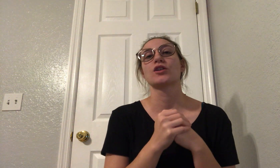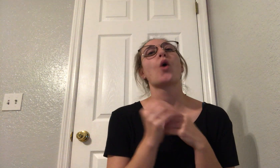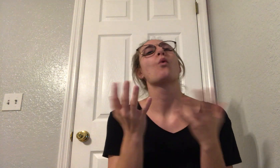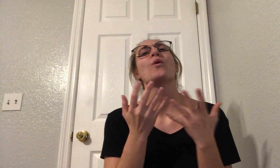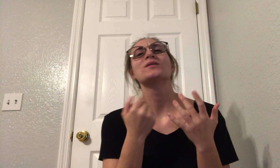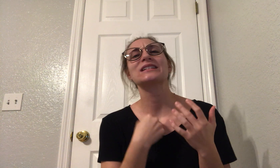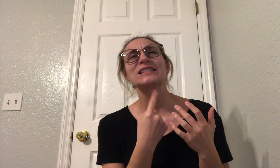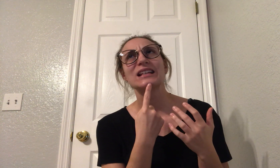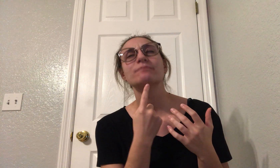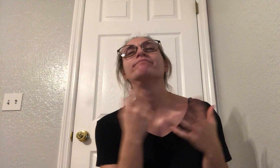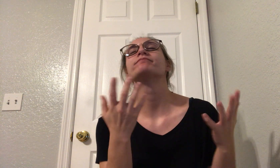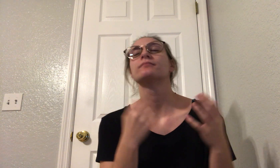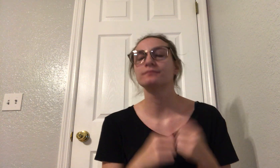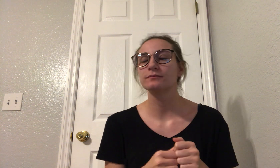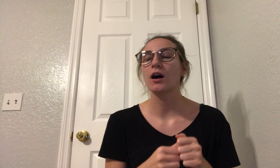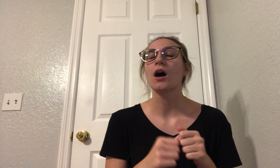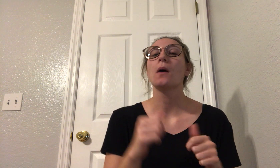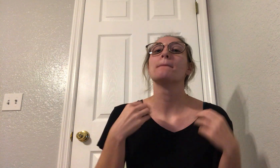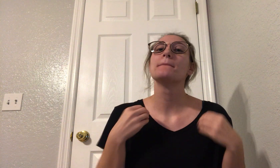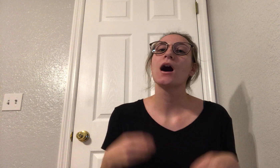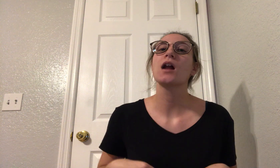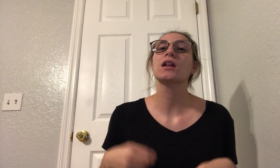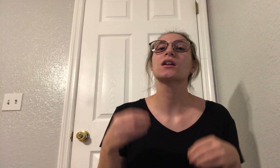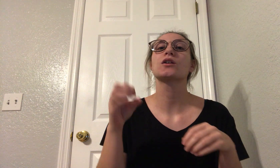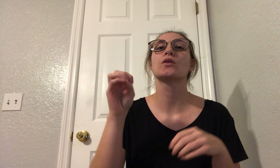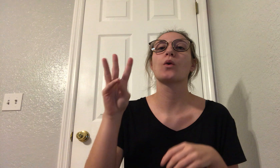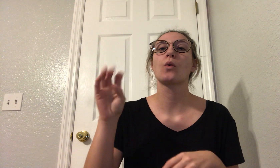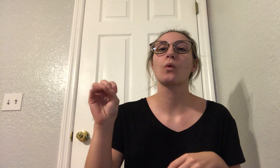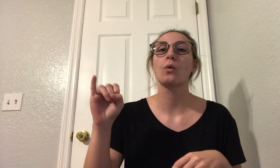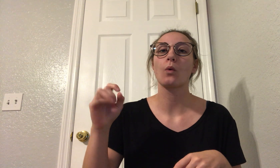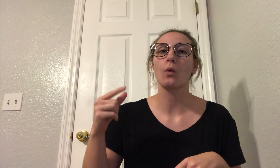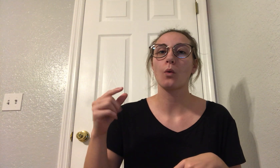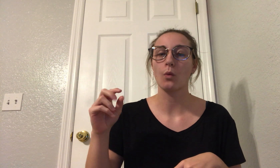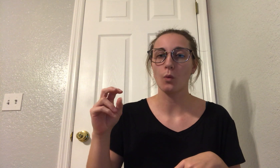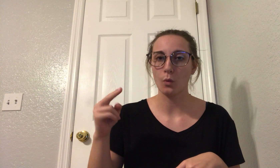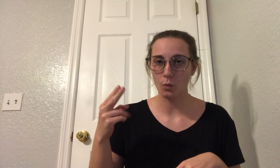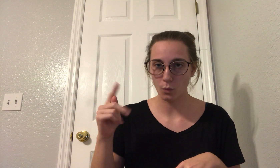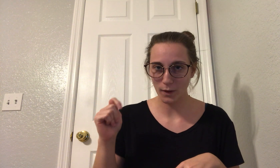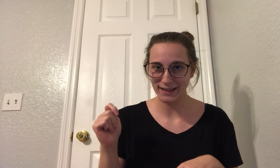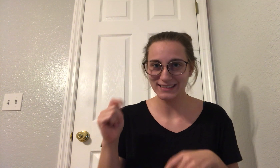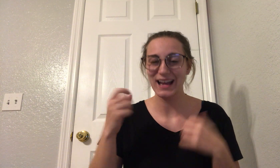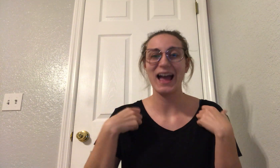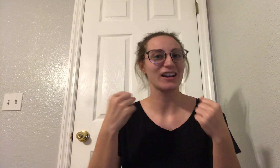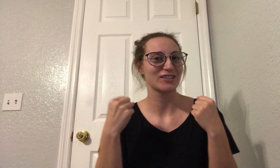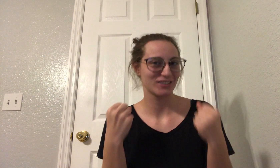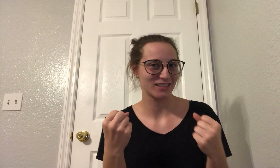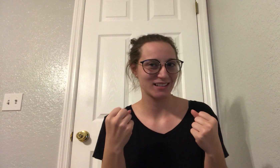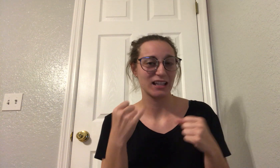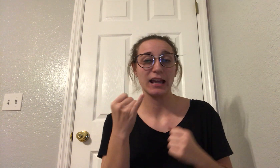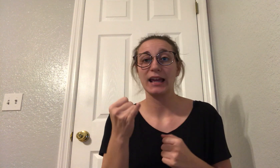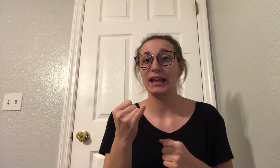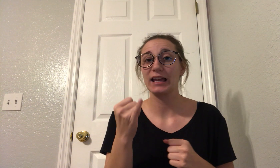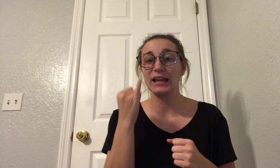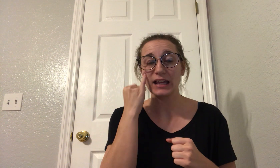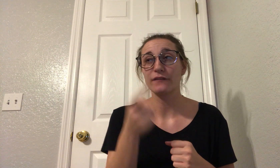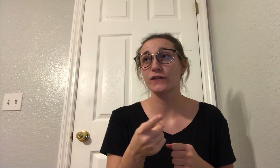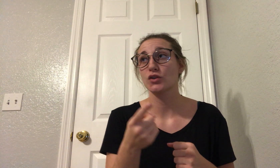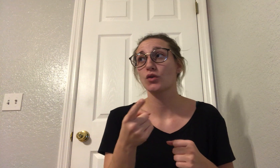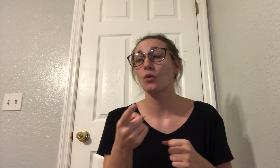weight exercises. Anyone who's listened to a handful of Fitness Disrupted shows knows that I am